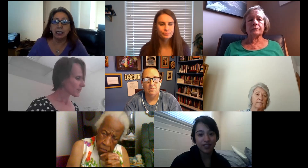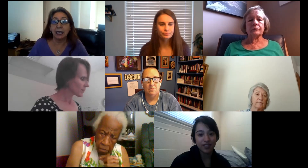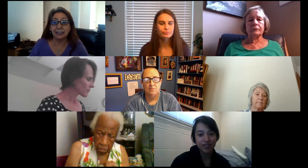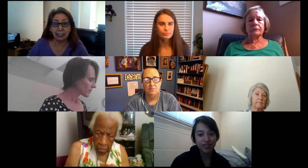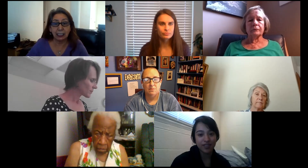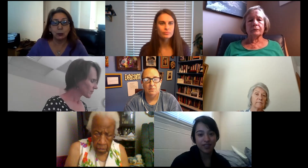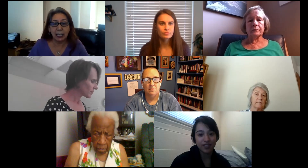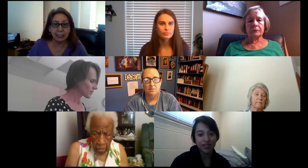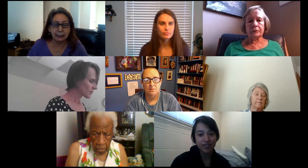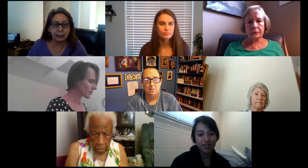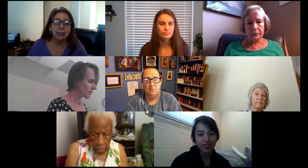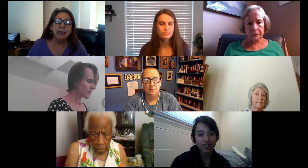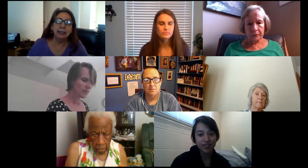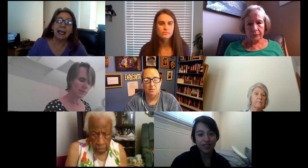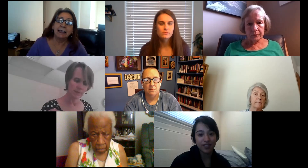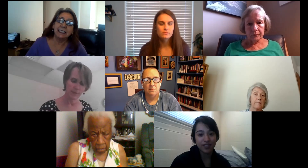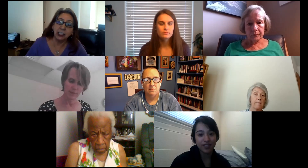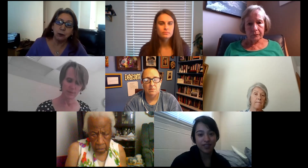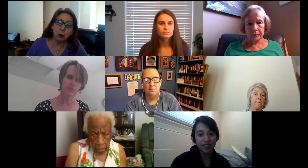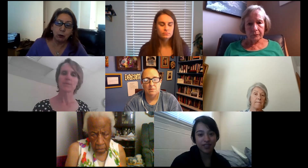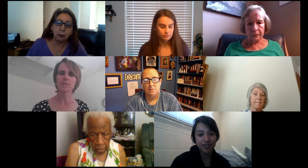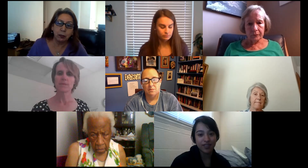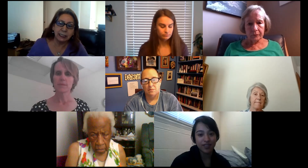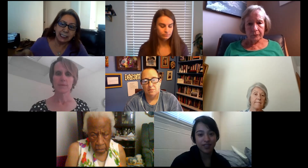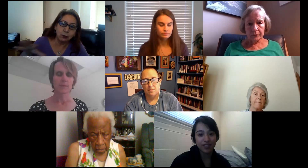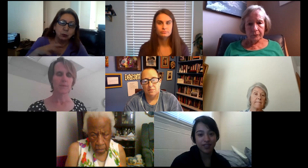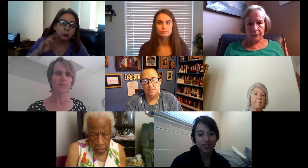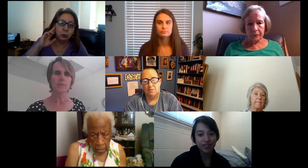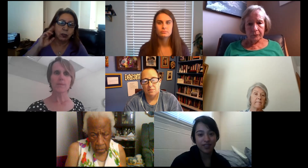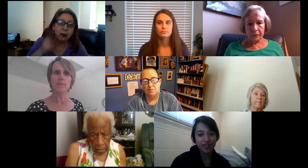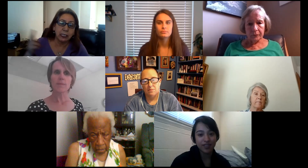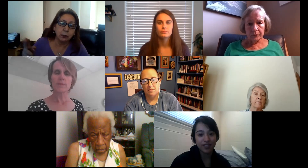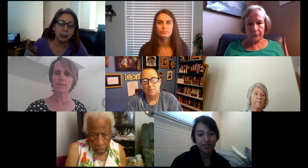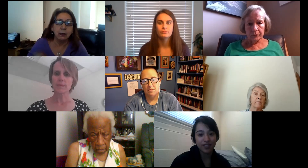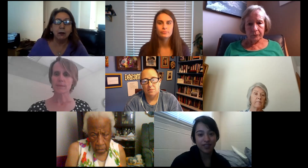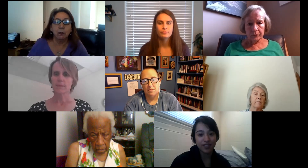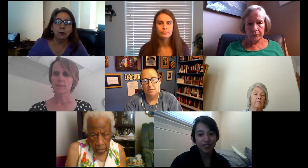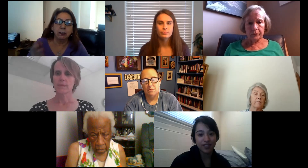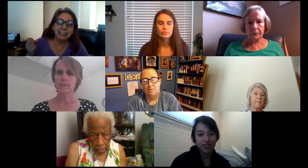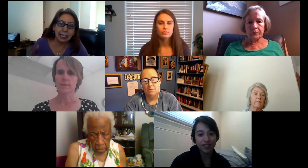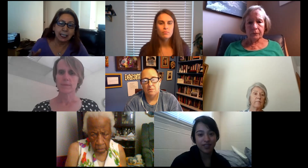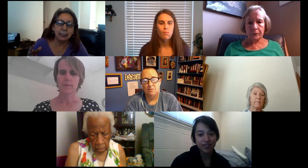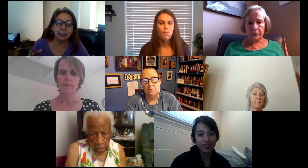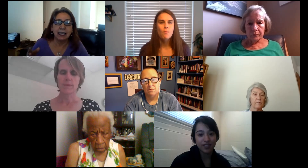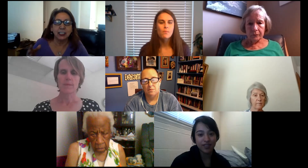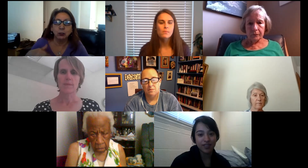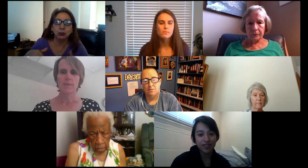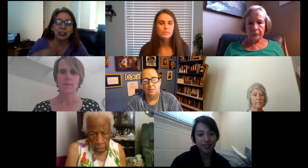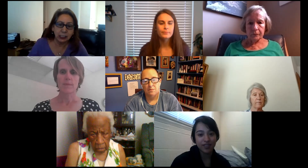had the sign language classes. They had the senior program where the seniors who were hard of hearing were learning signs, and they had social